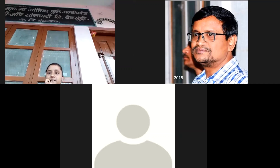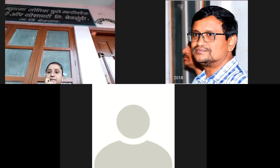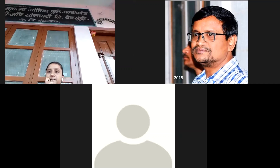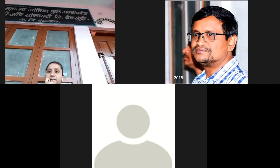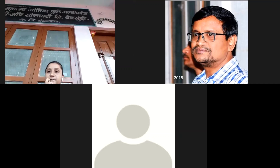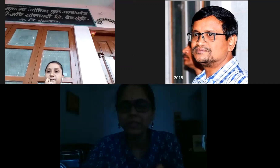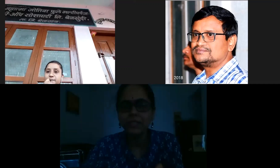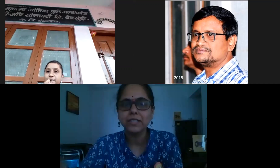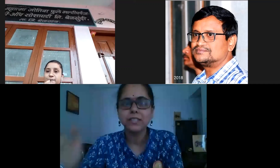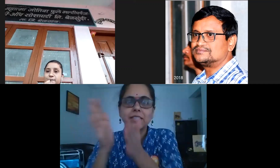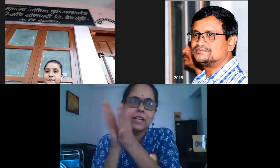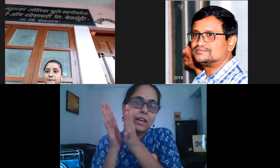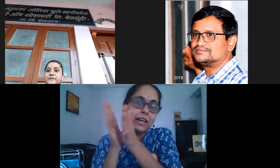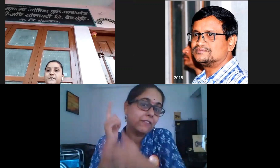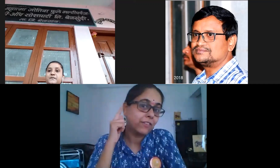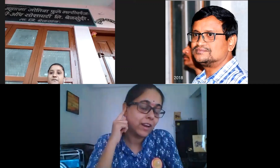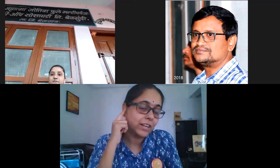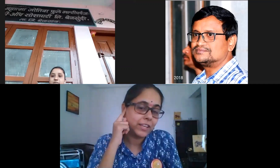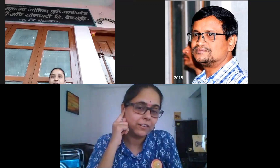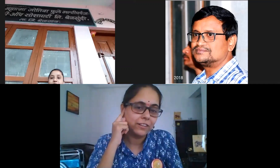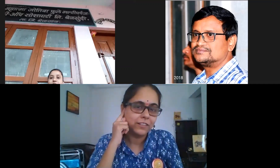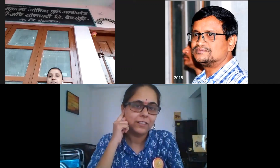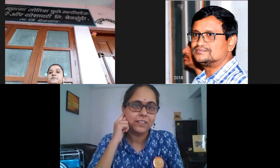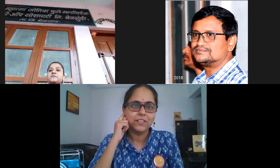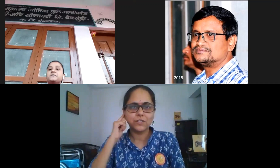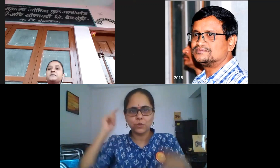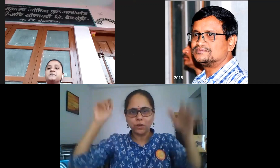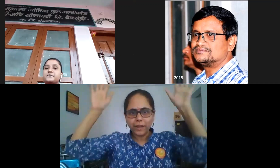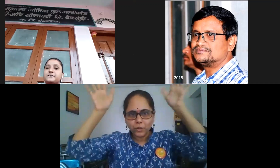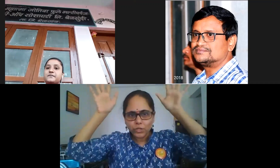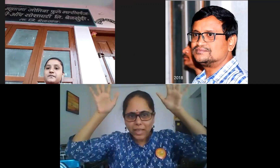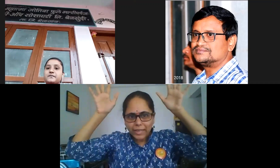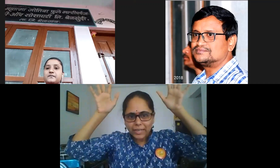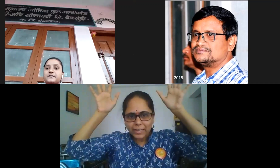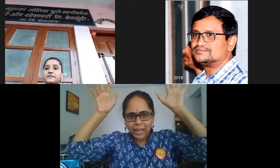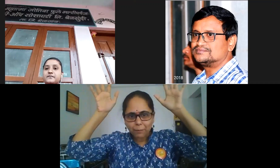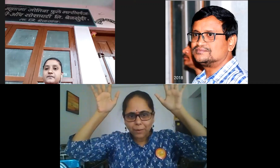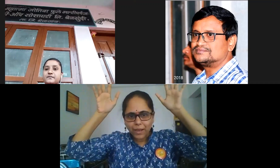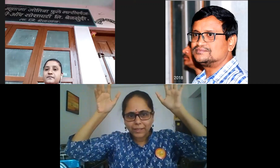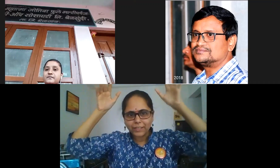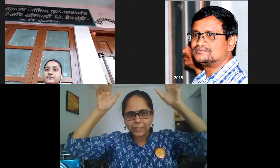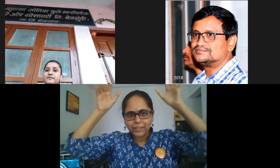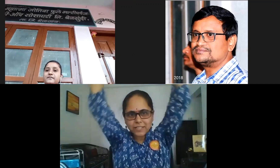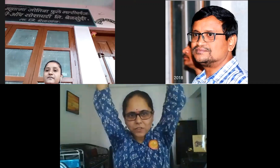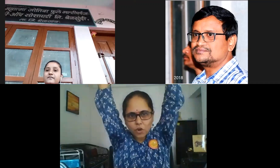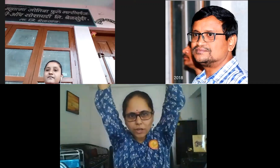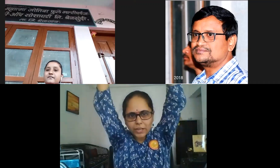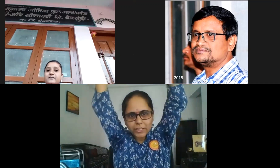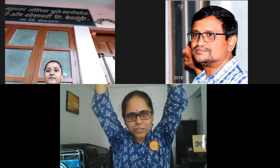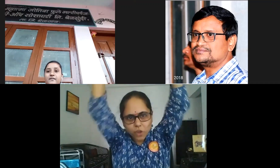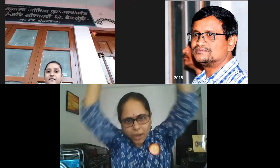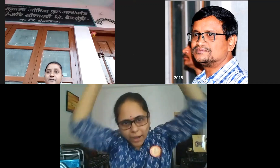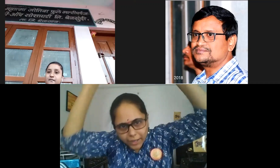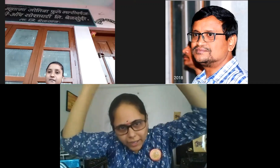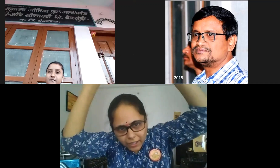what happens? A deaf can't hear. So I do silent clap, either this or raise your hand and